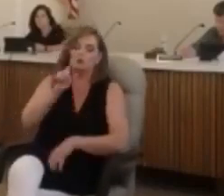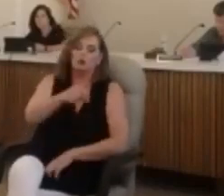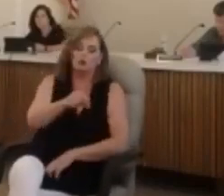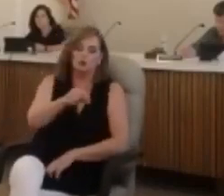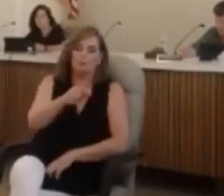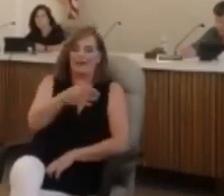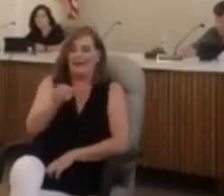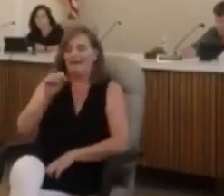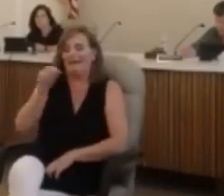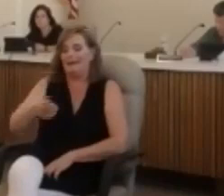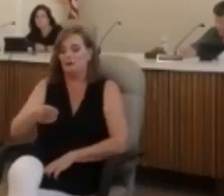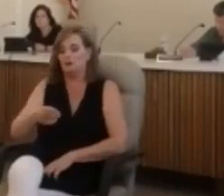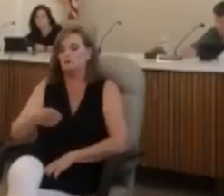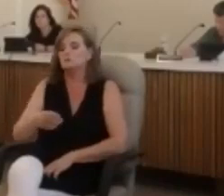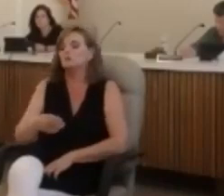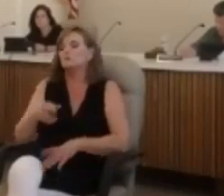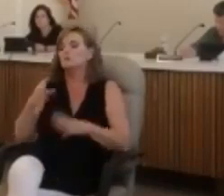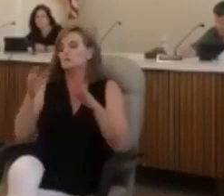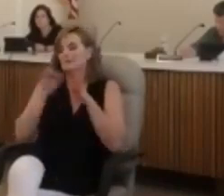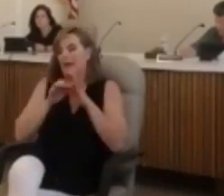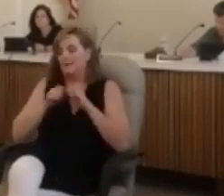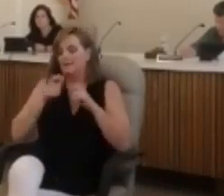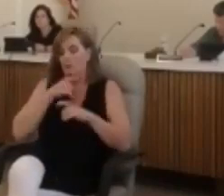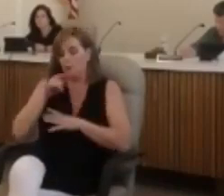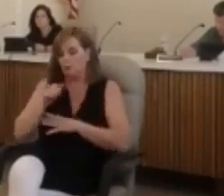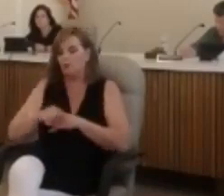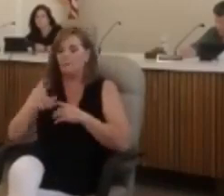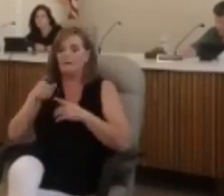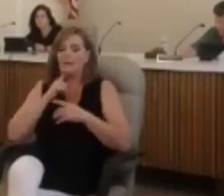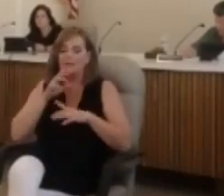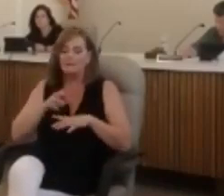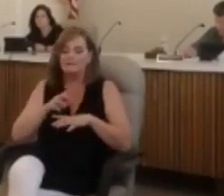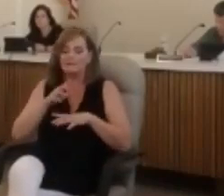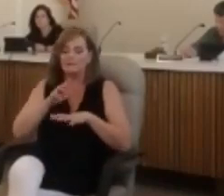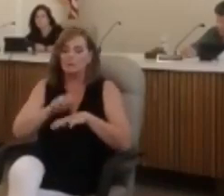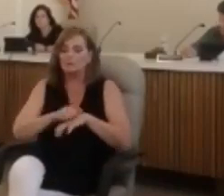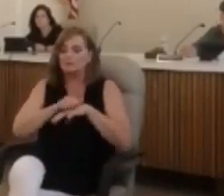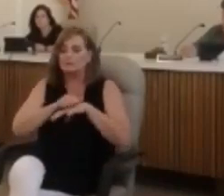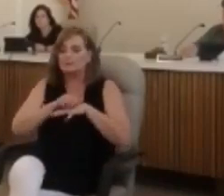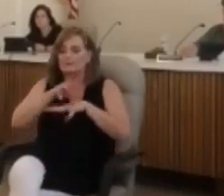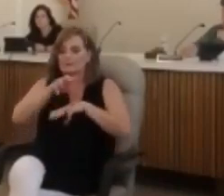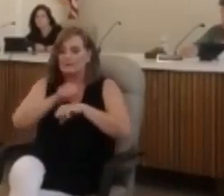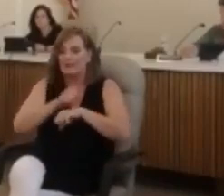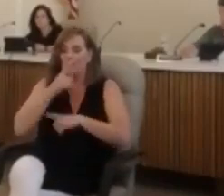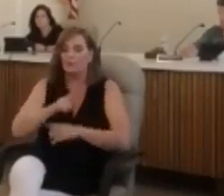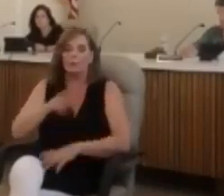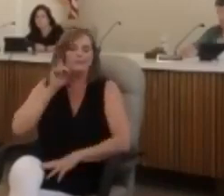For everyone else, please reserve the Q&A for the deaf and hard of hearing